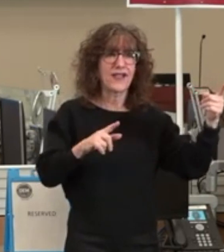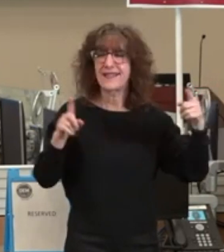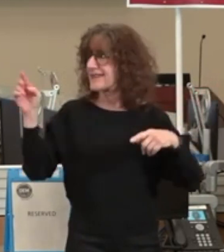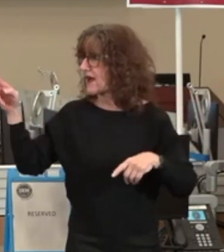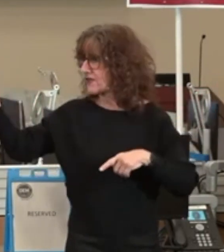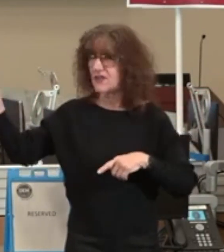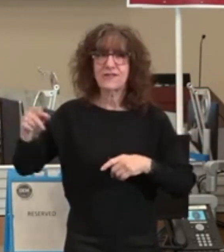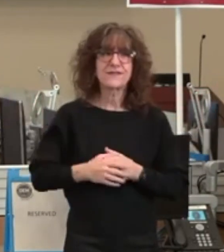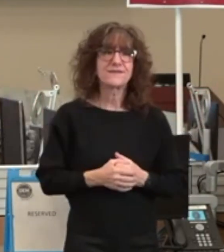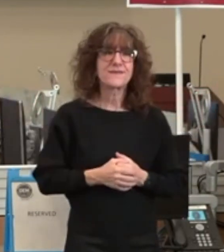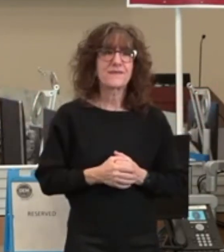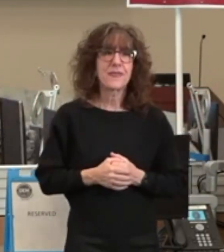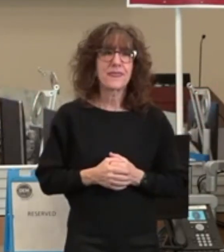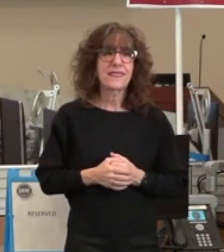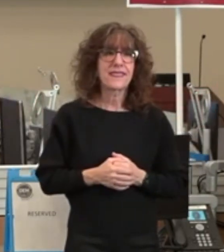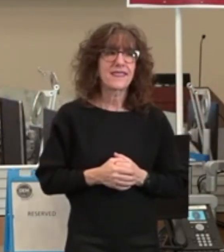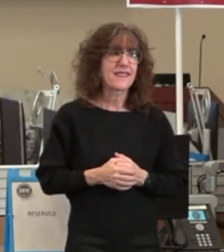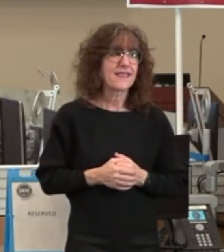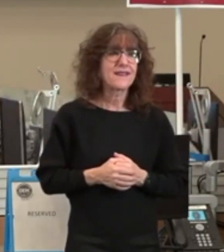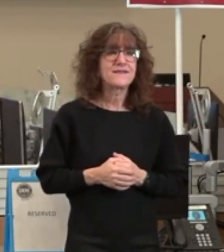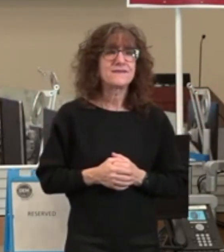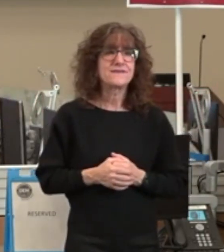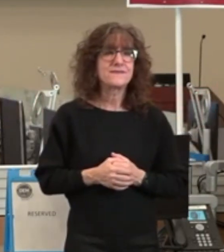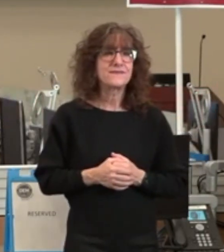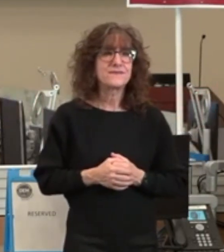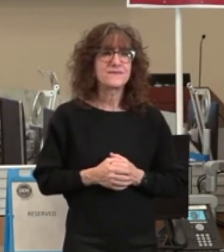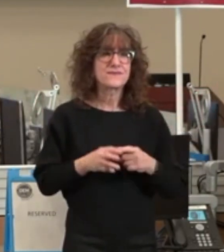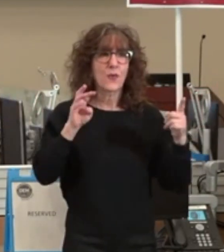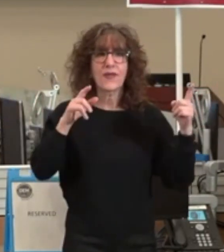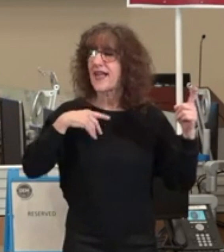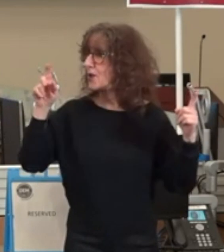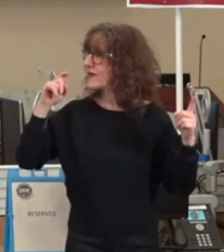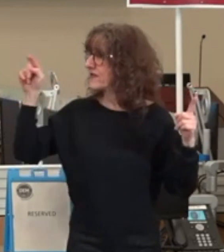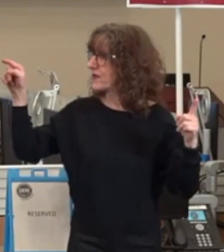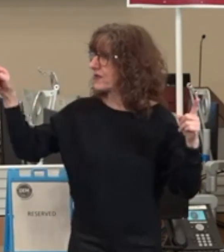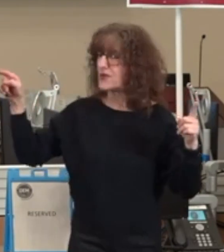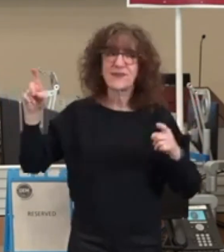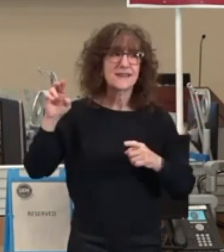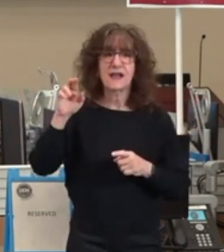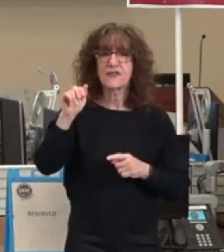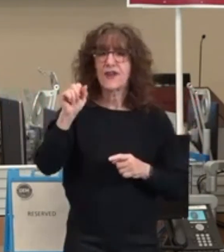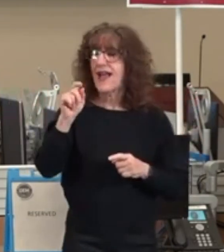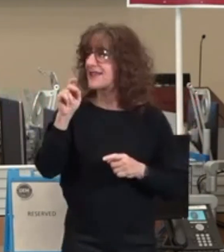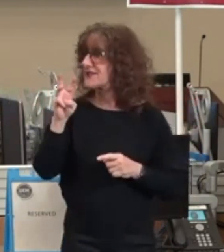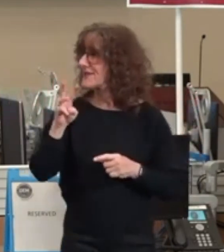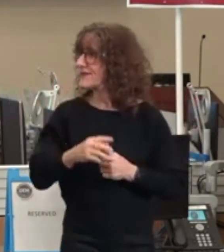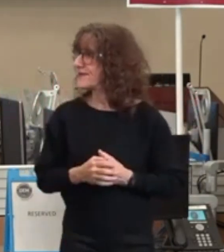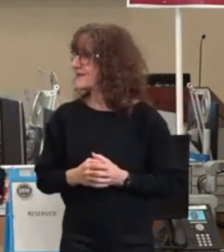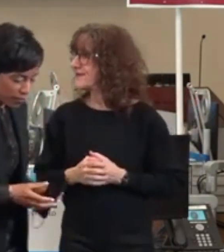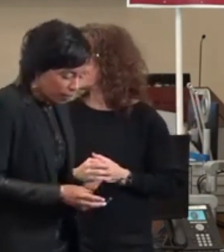Doctor, there's a subject still on the floor. Yeah. Will had a question that was... Oh, I'm not asking. Oh, I'm sorry.